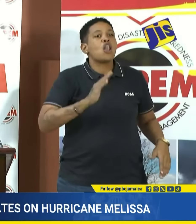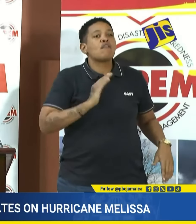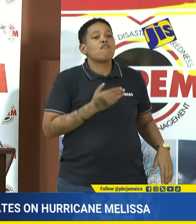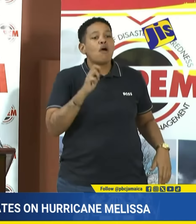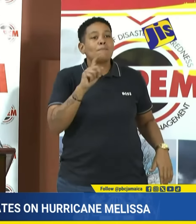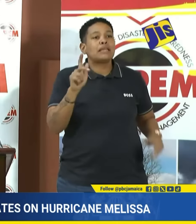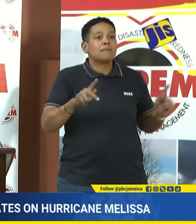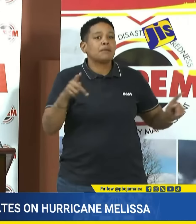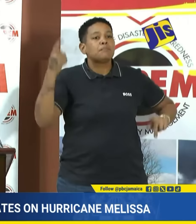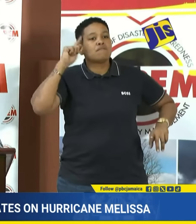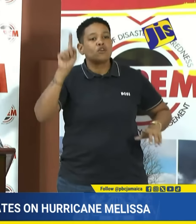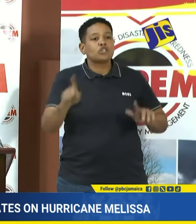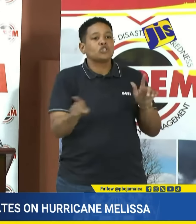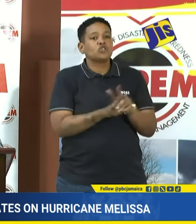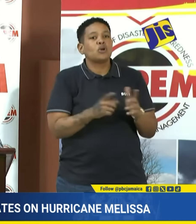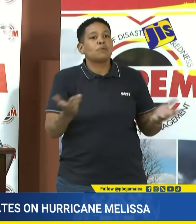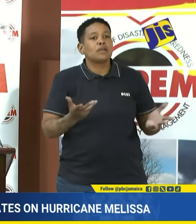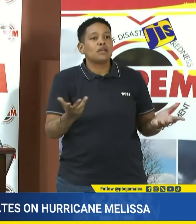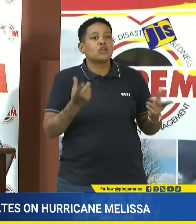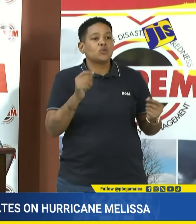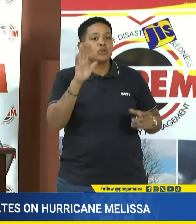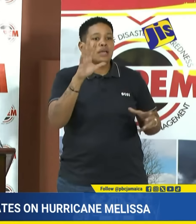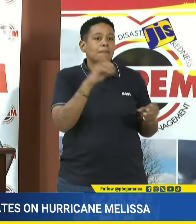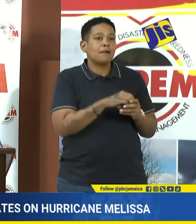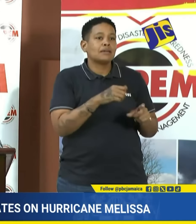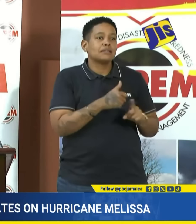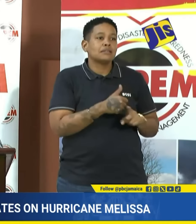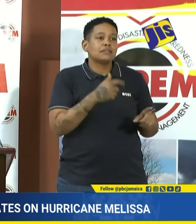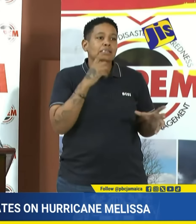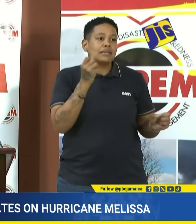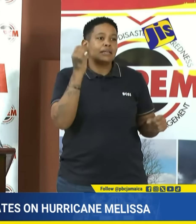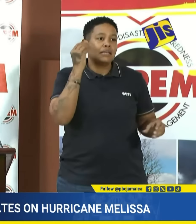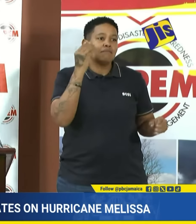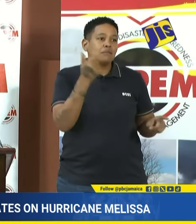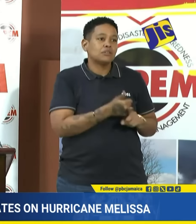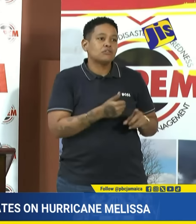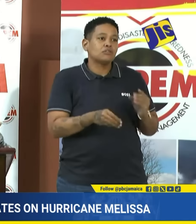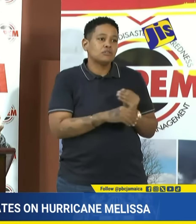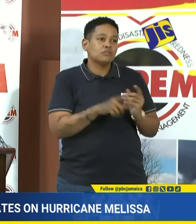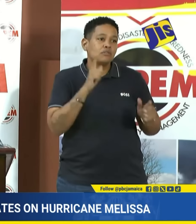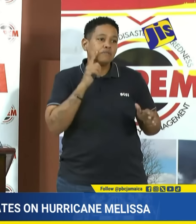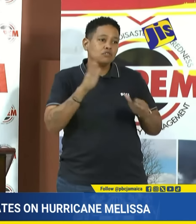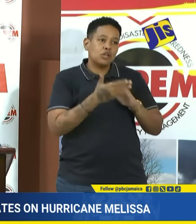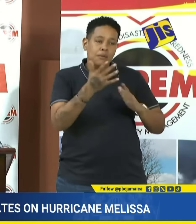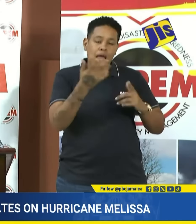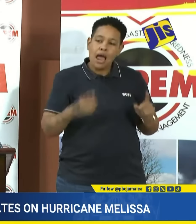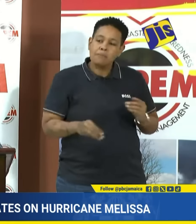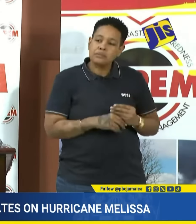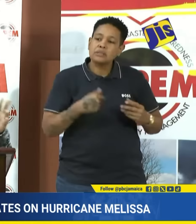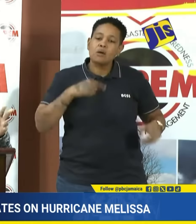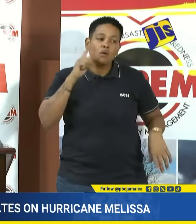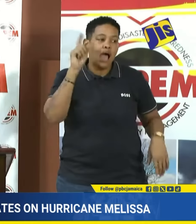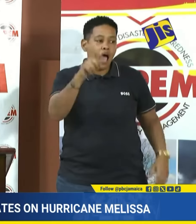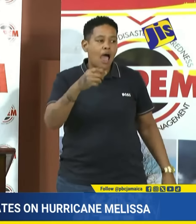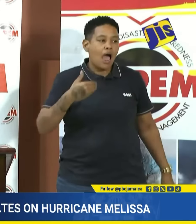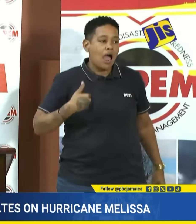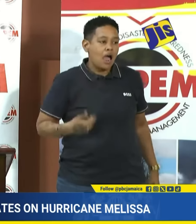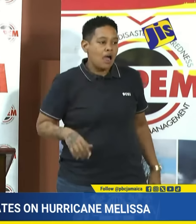our media houses for doing their part in getting the information out to Jamaica. All right, so I'm going to